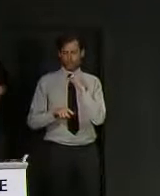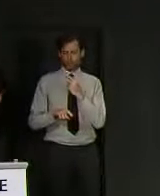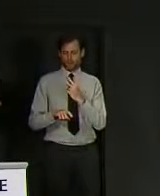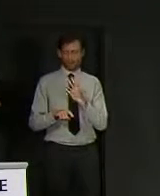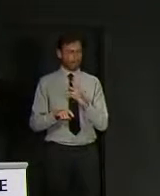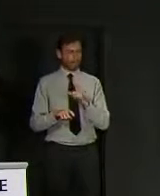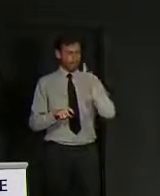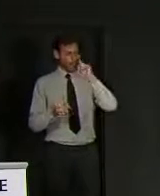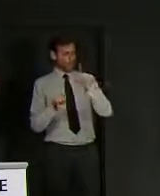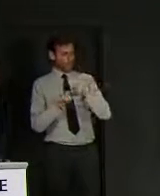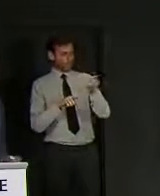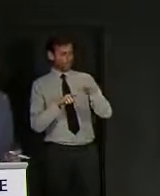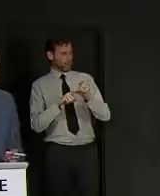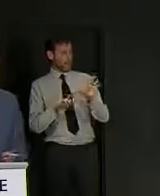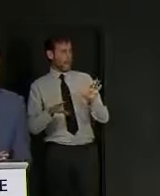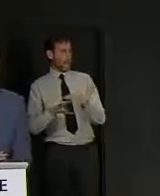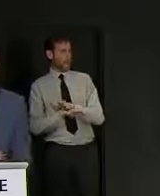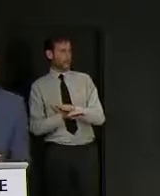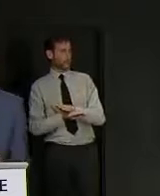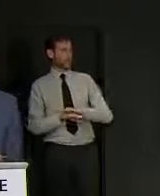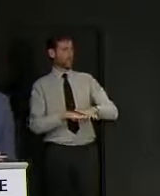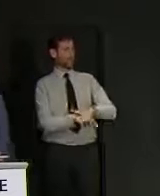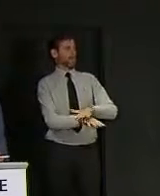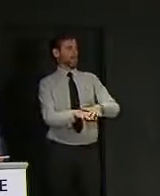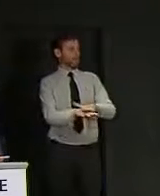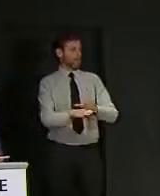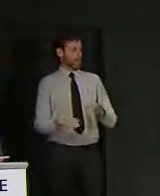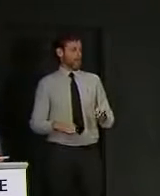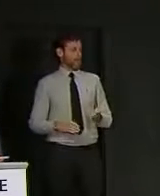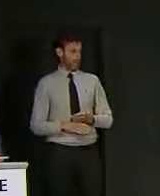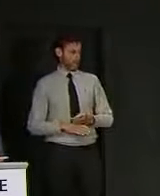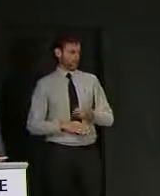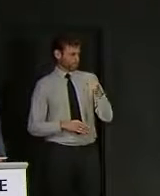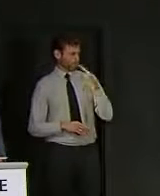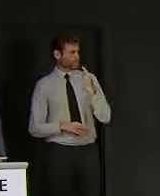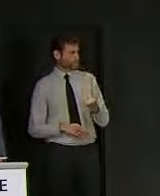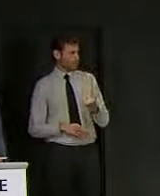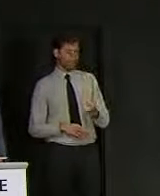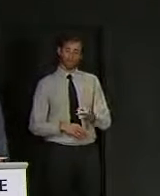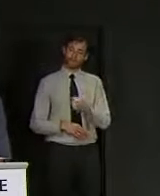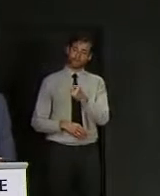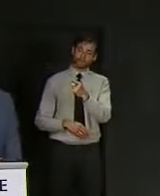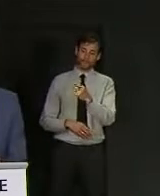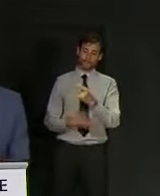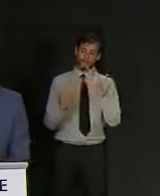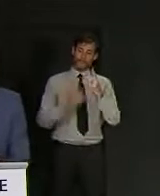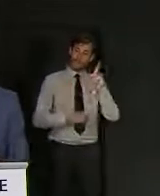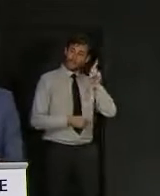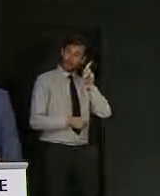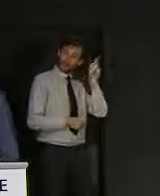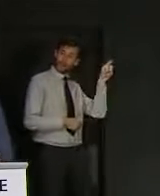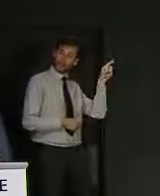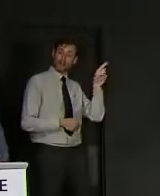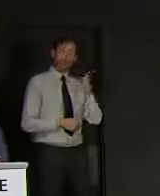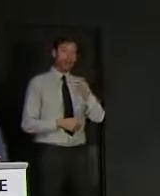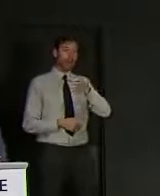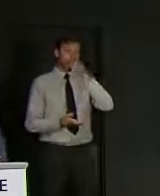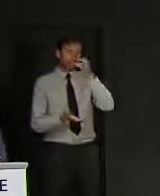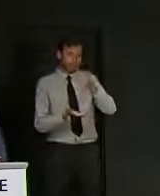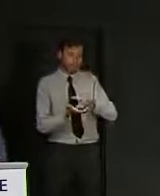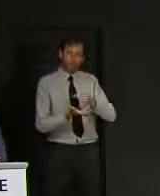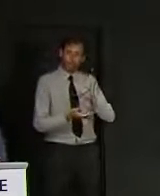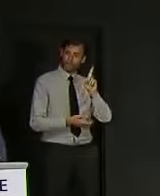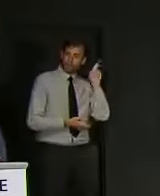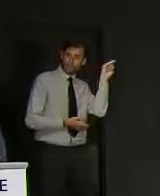What is your response to that? And also to the Justice Secretary, there's images today of people gathered outside pubs, standing in